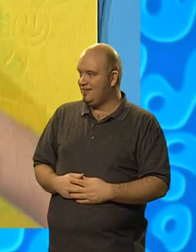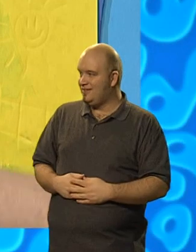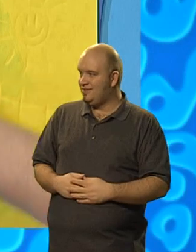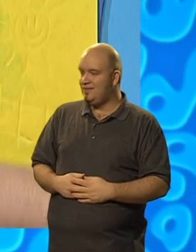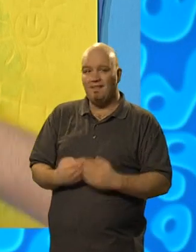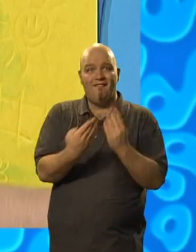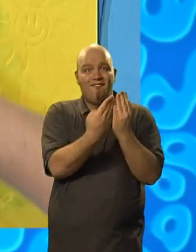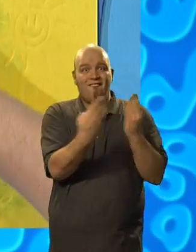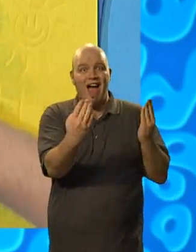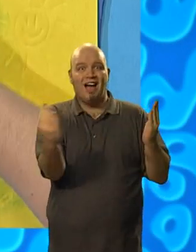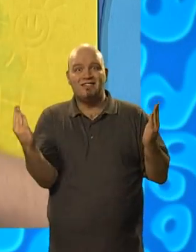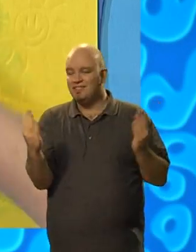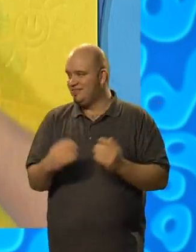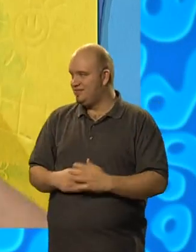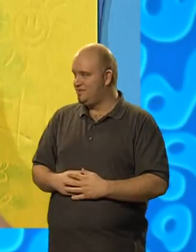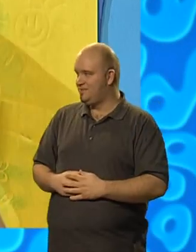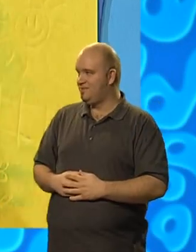my fence,